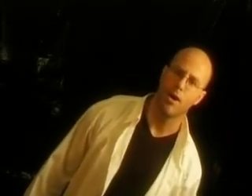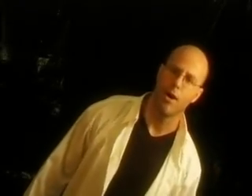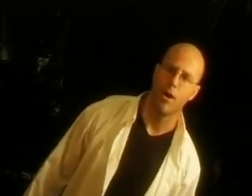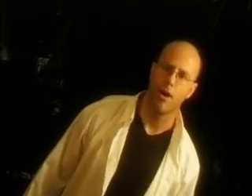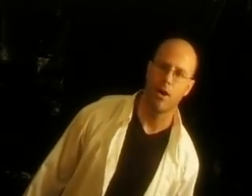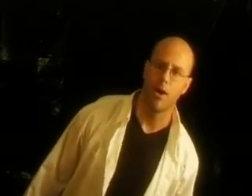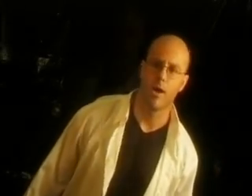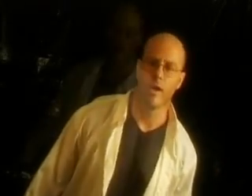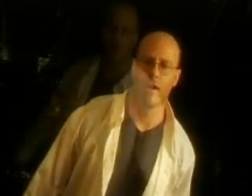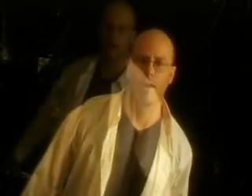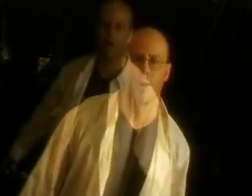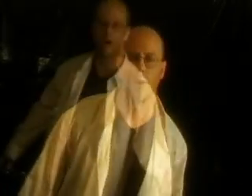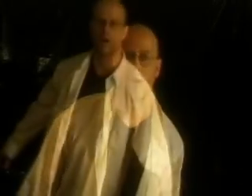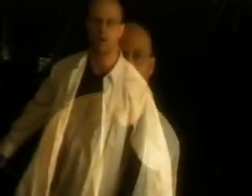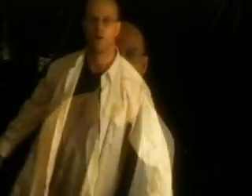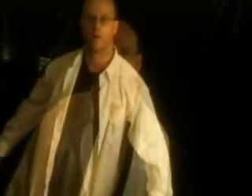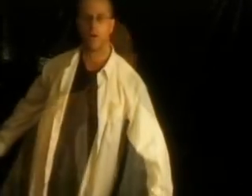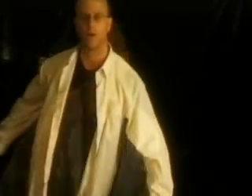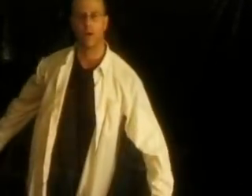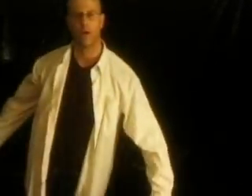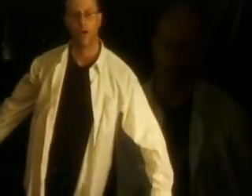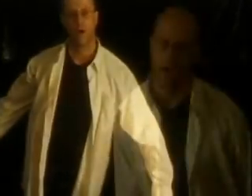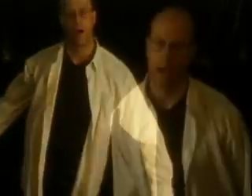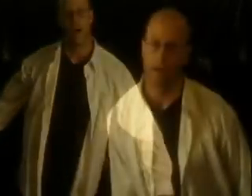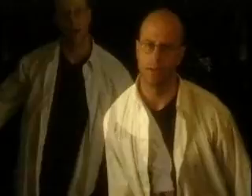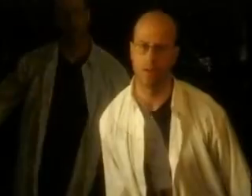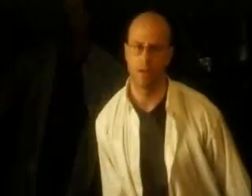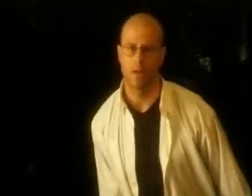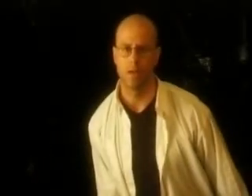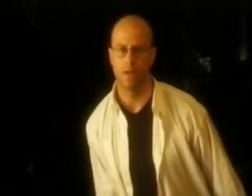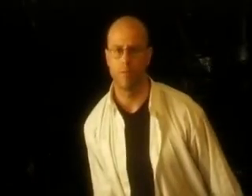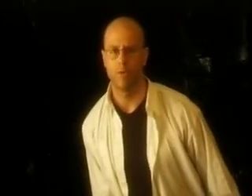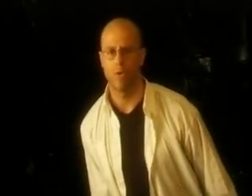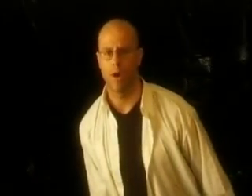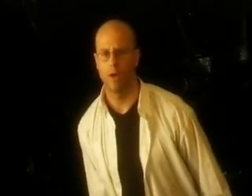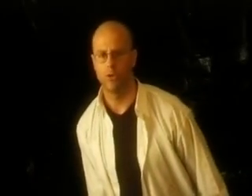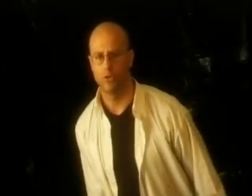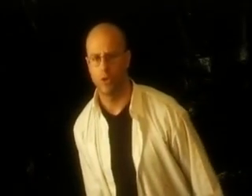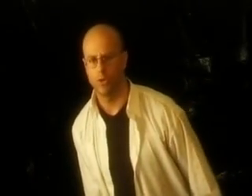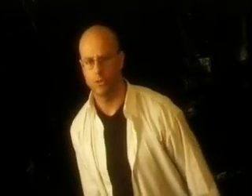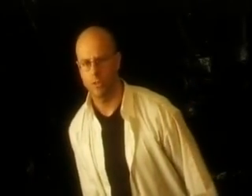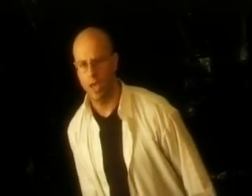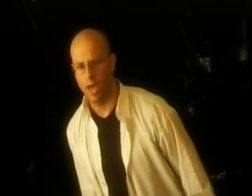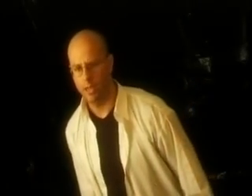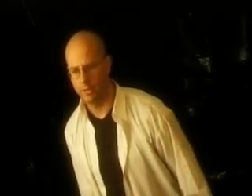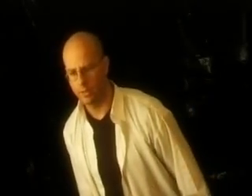and deeper understanding.